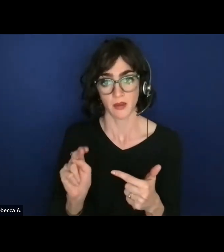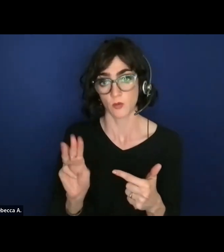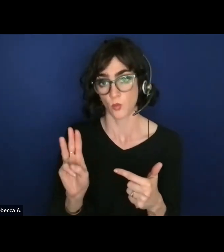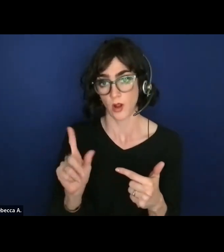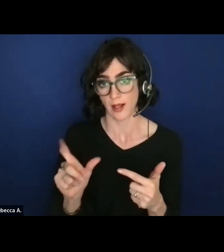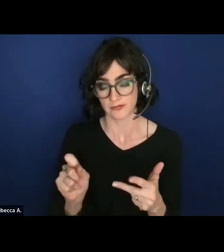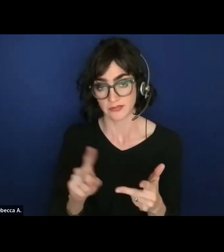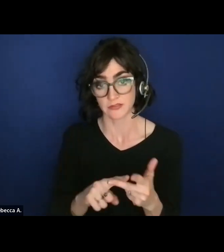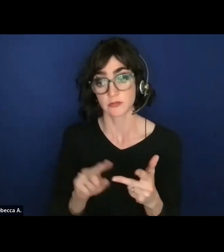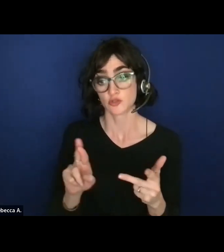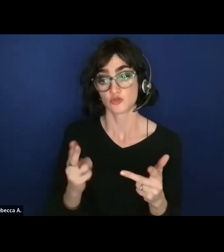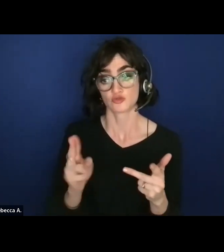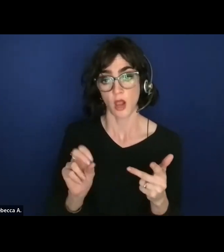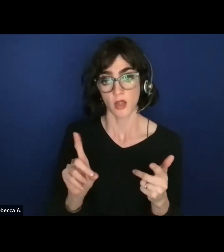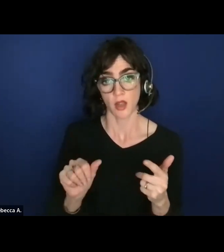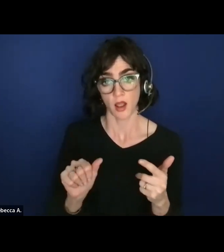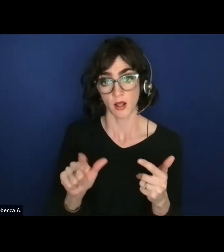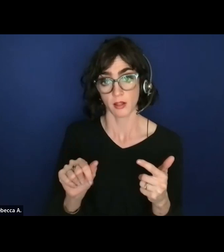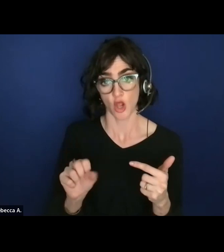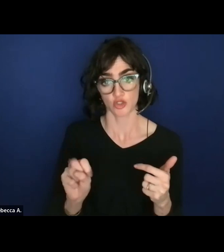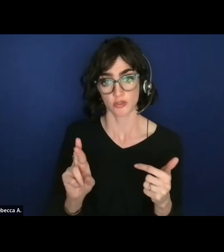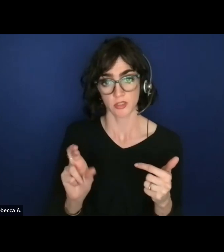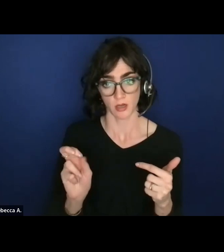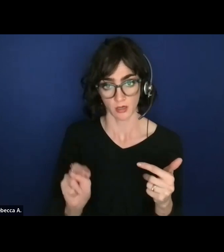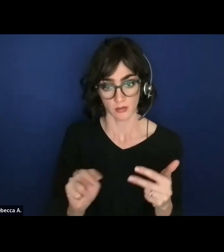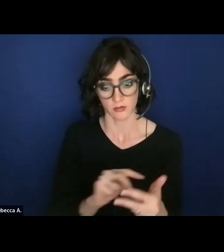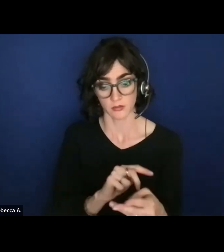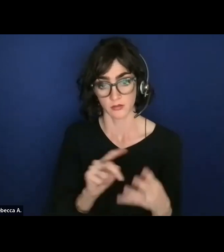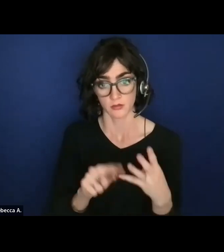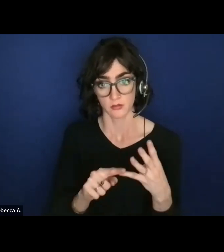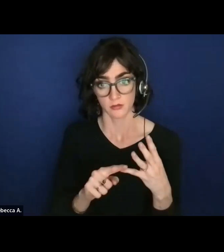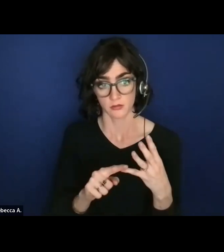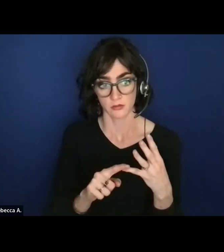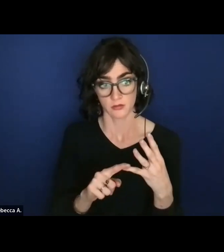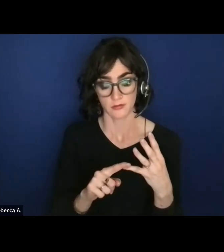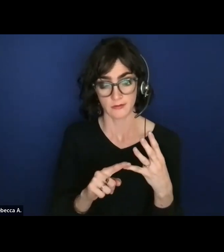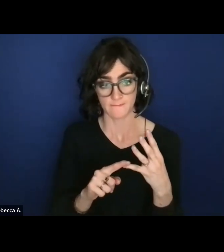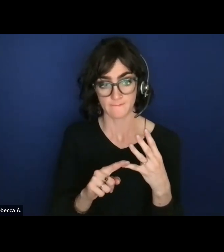Third is Rhonda Larson, and then I think it's Shriram,